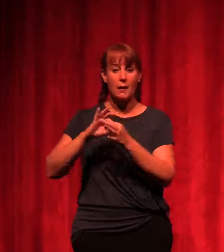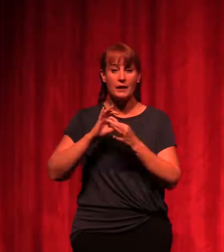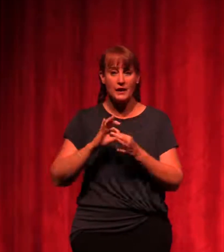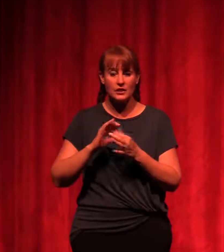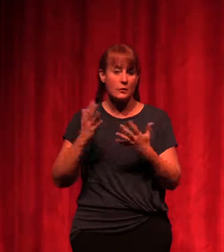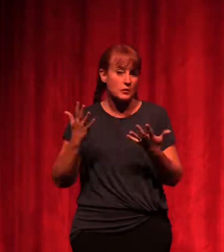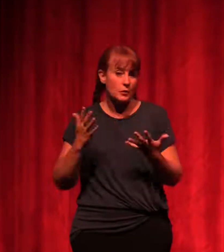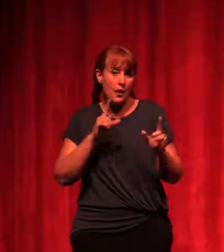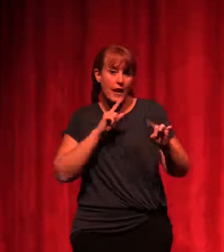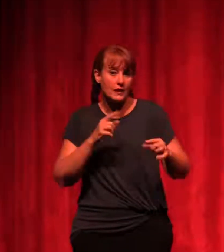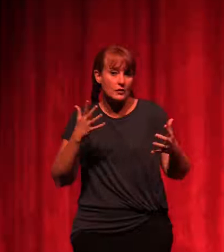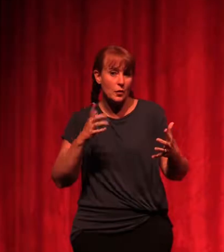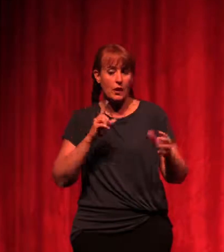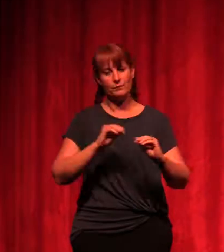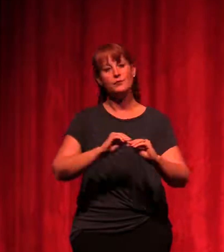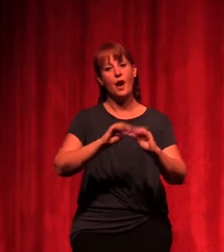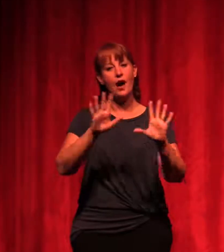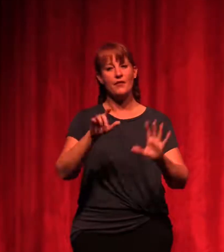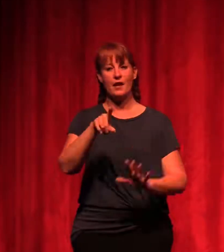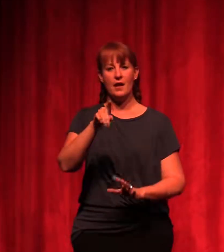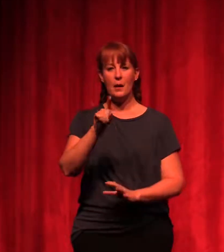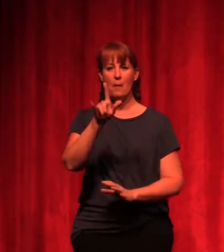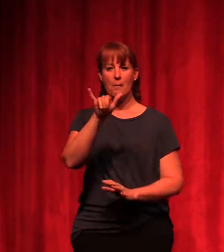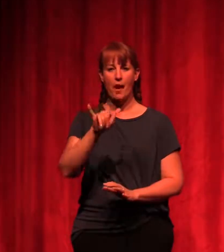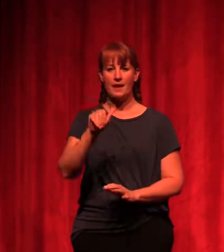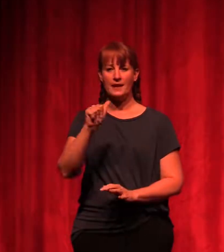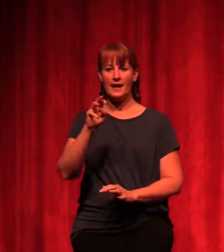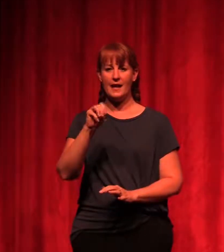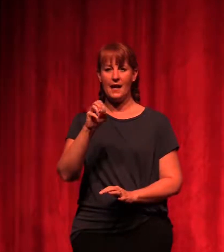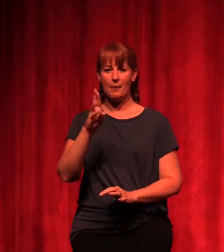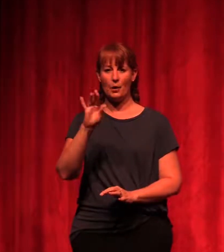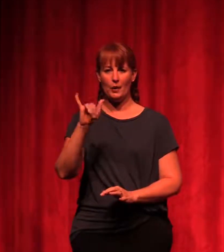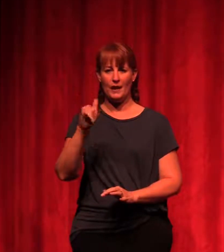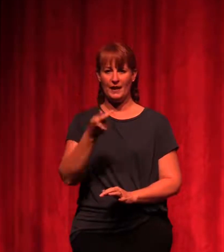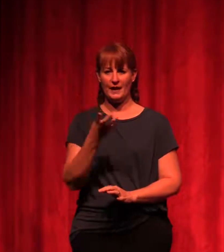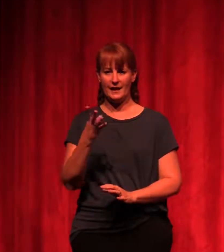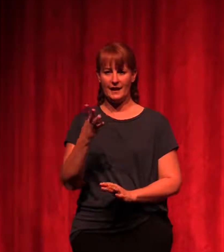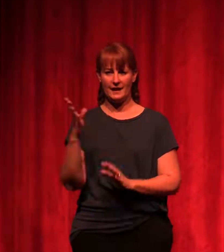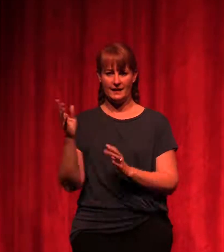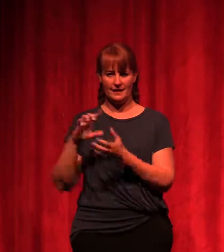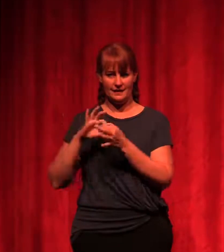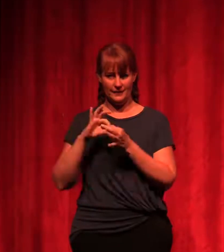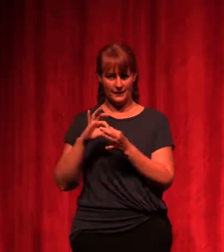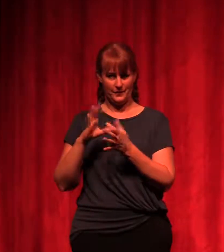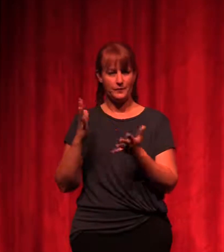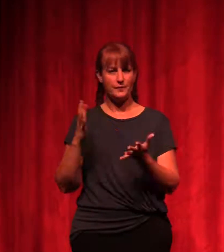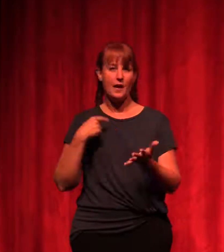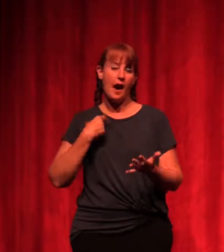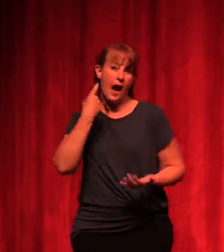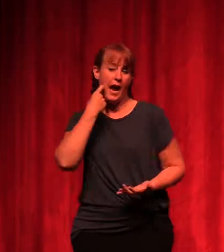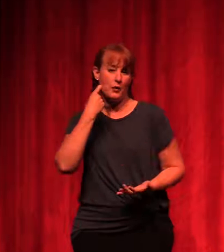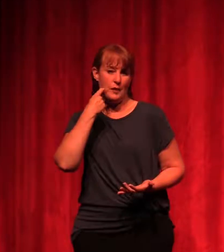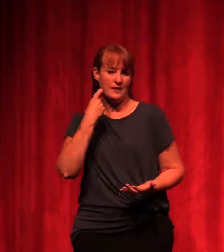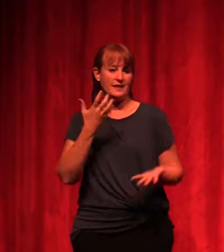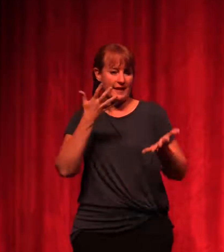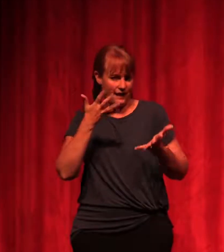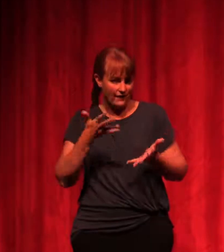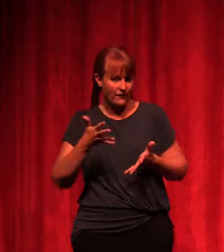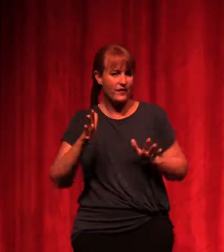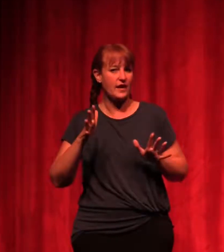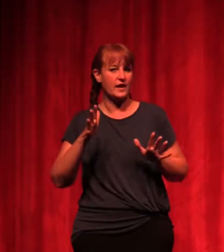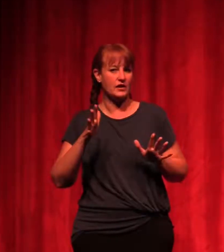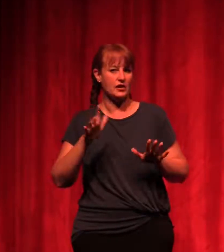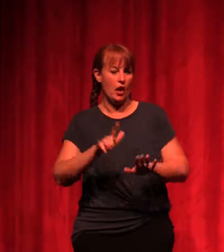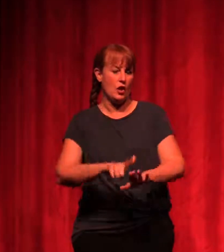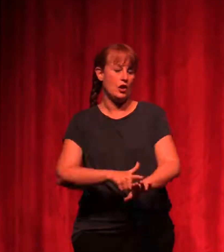answer to that was very obvious: polyamory. I had recently come out of